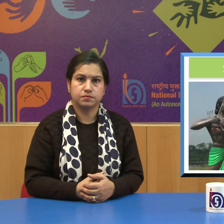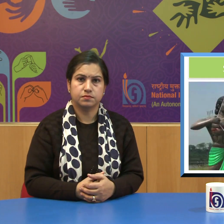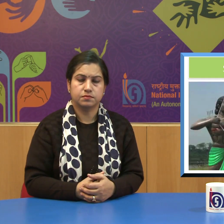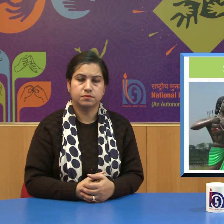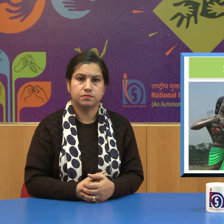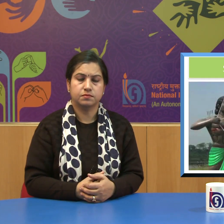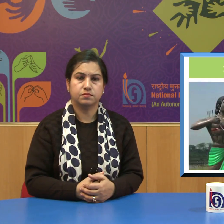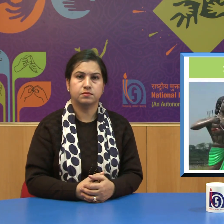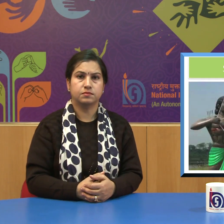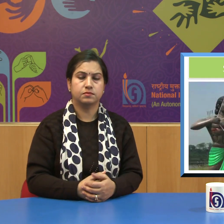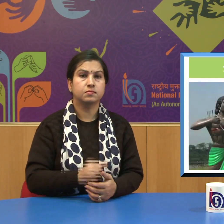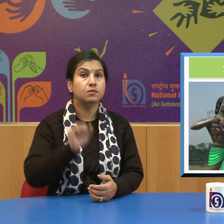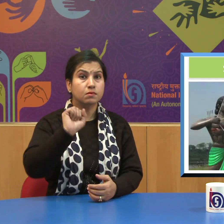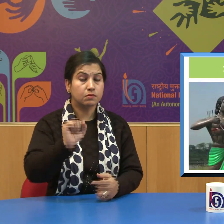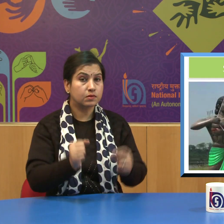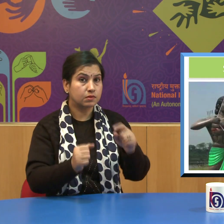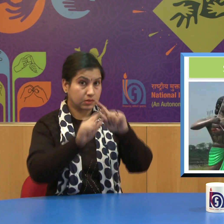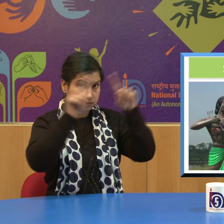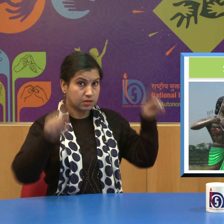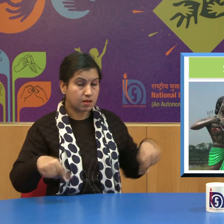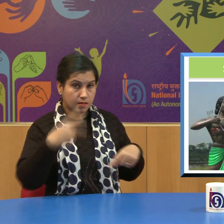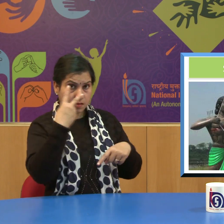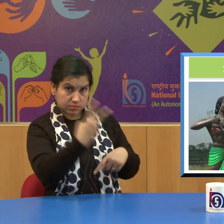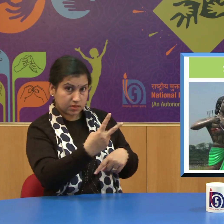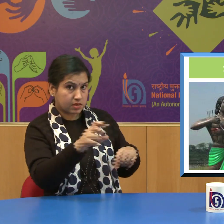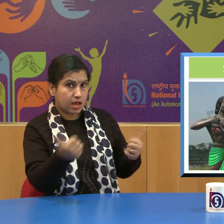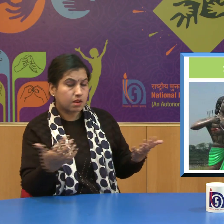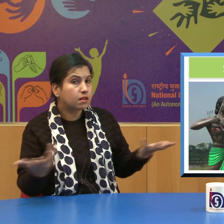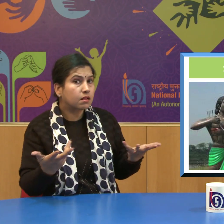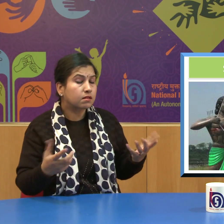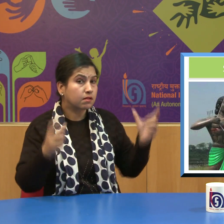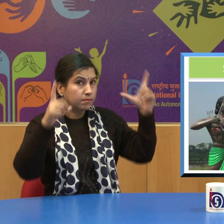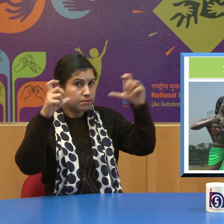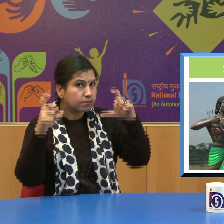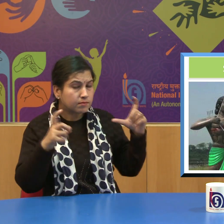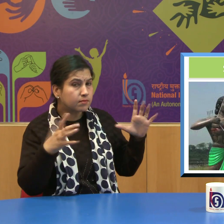On your TV screen, you can see the images of Sidhu and Kanhu.